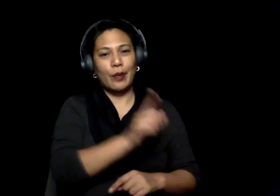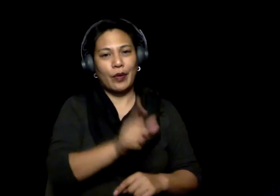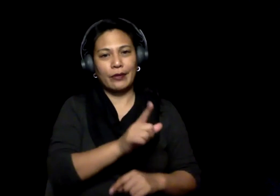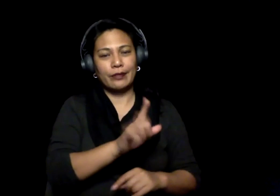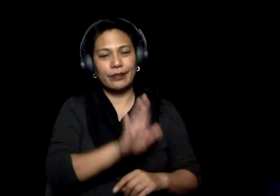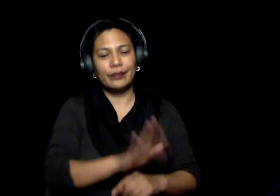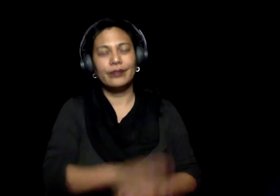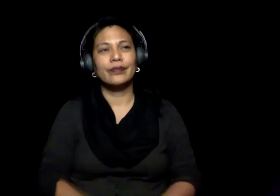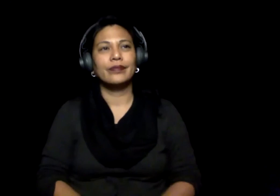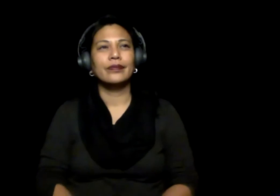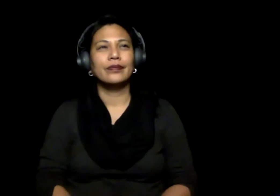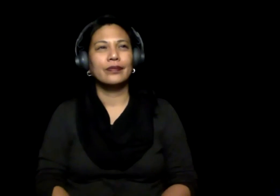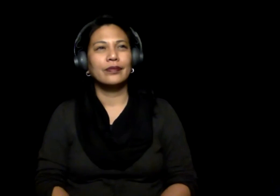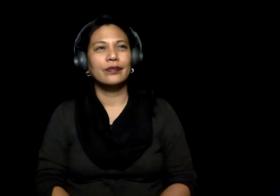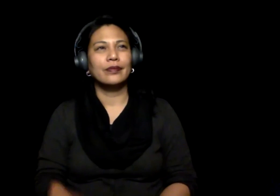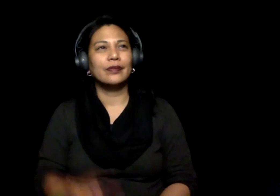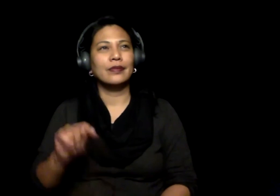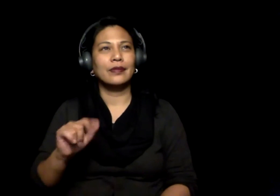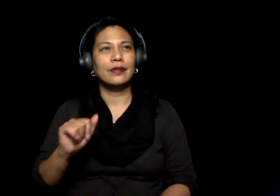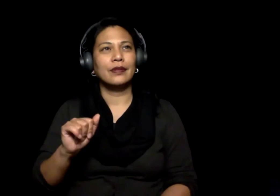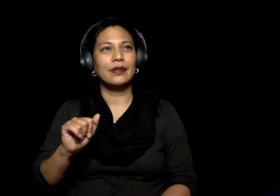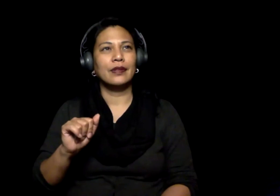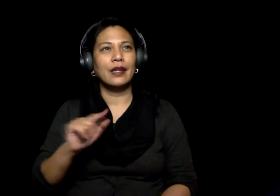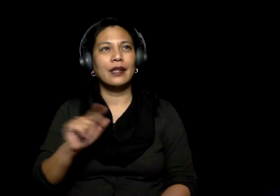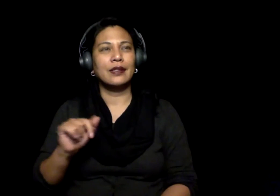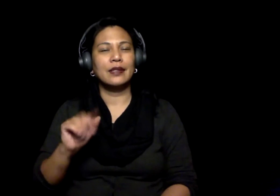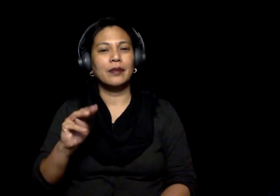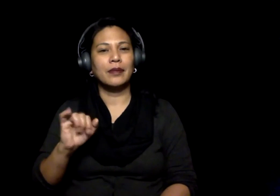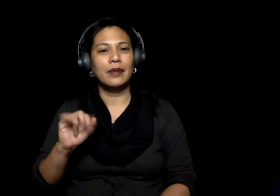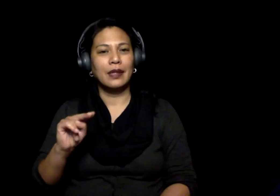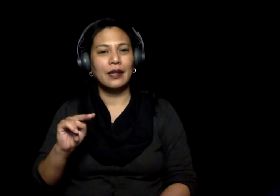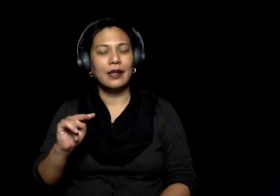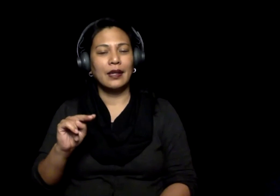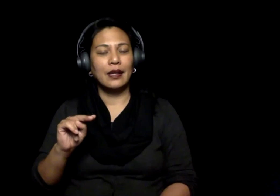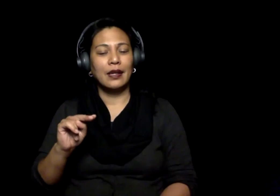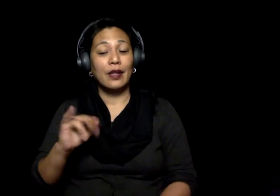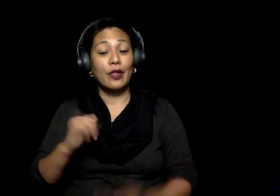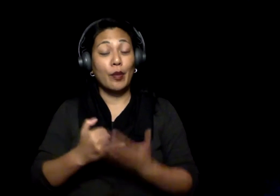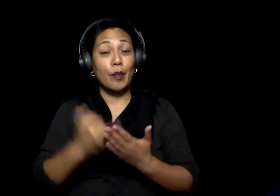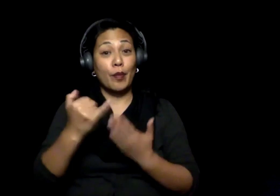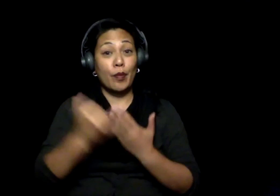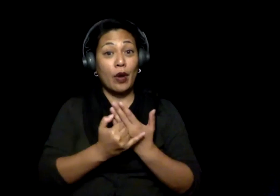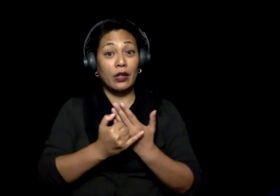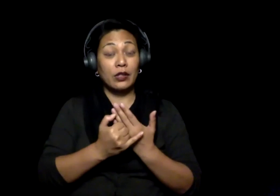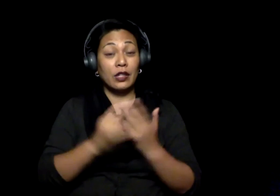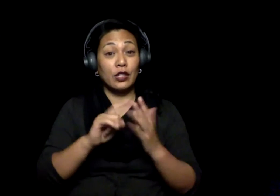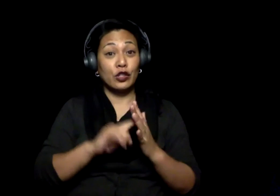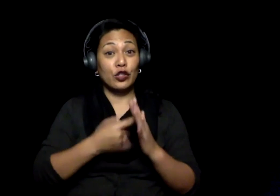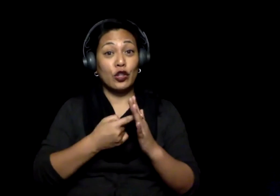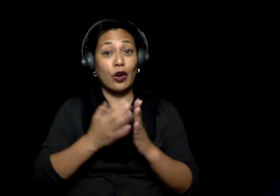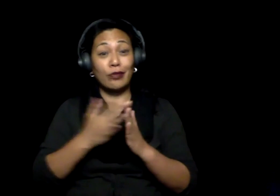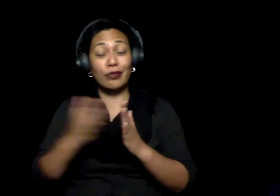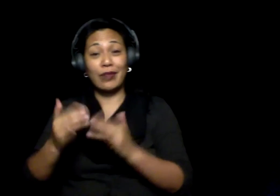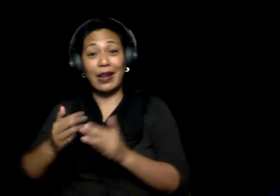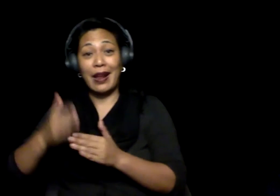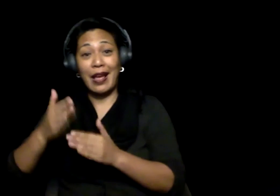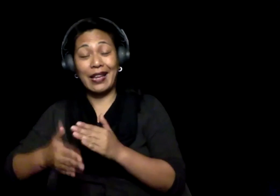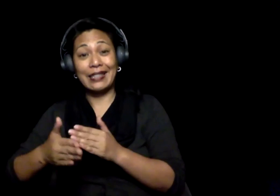And then Tasneem is asking, does the project have to start and end in 2021? If we want to start it